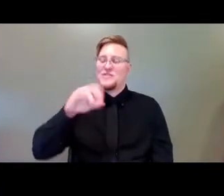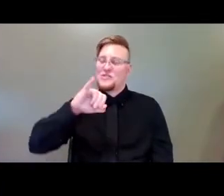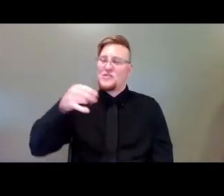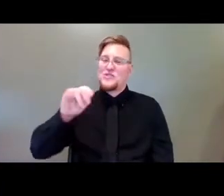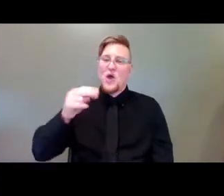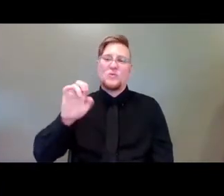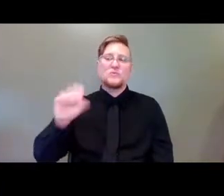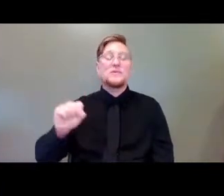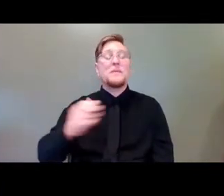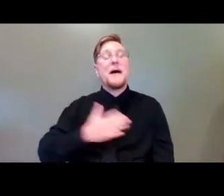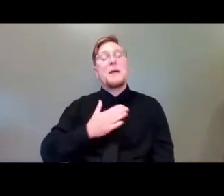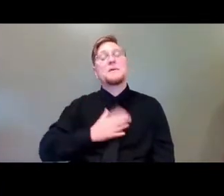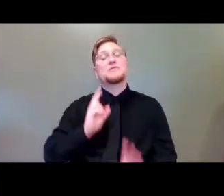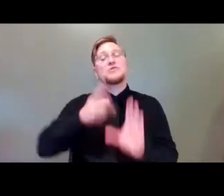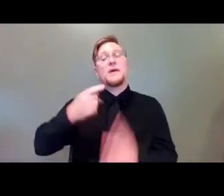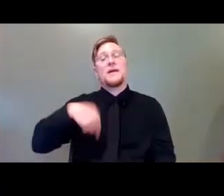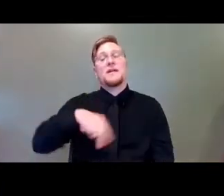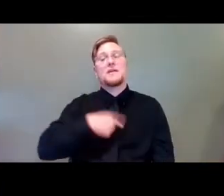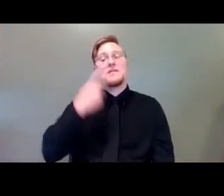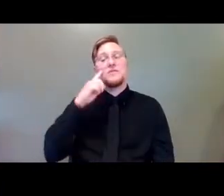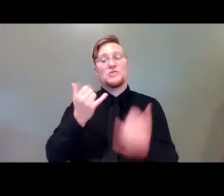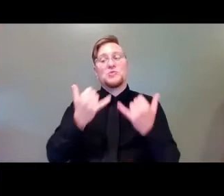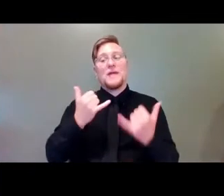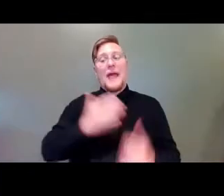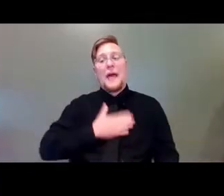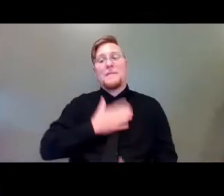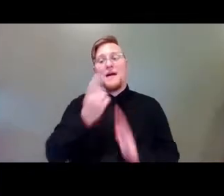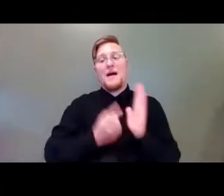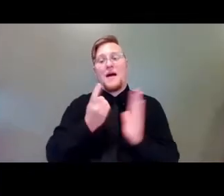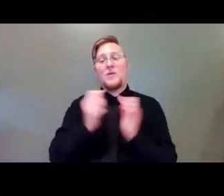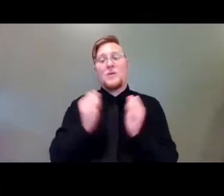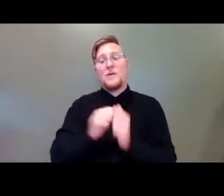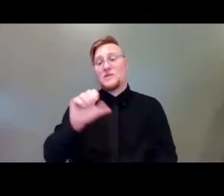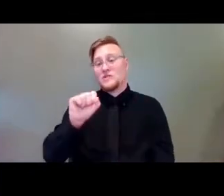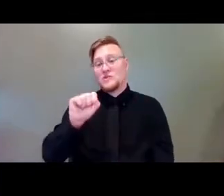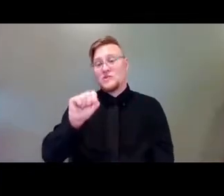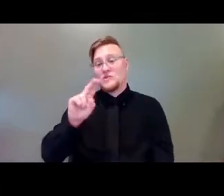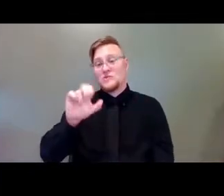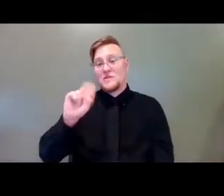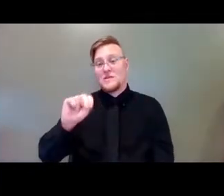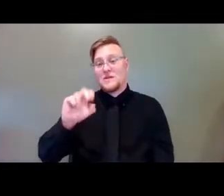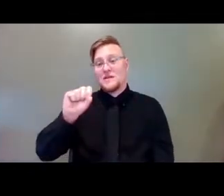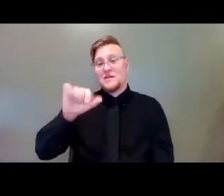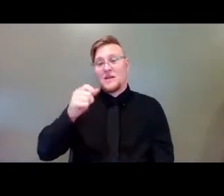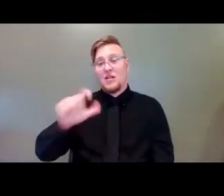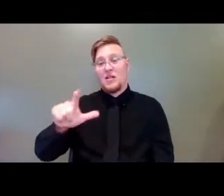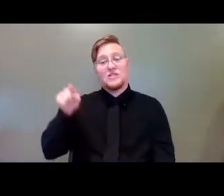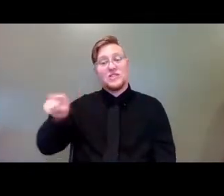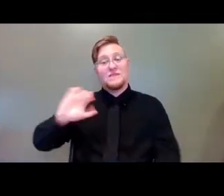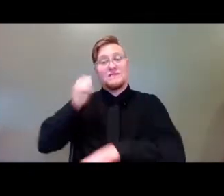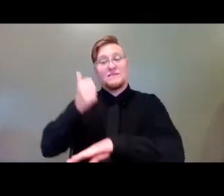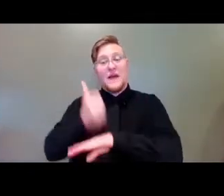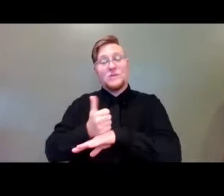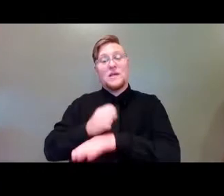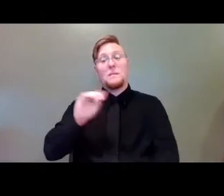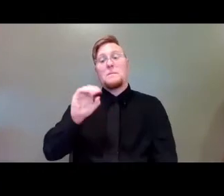special Arts Happy Hour with Susan Sygall. Susan is the CEO and co-founder of Mobility International. She's going to talk to us today about